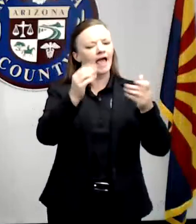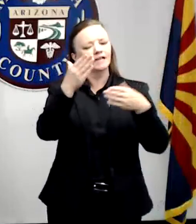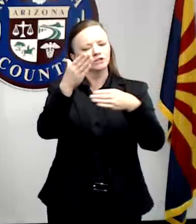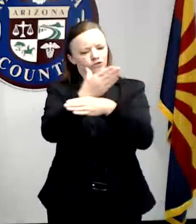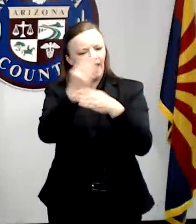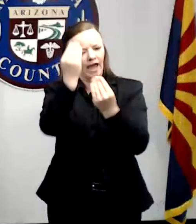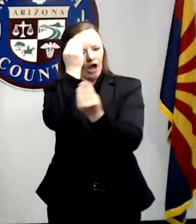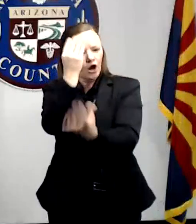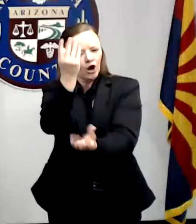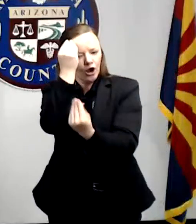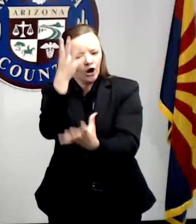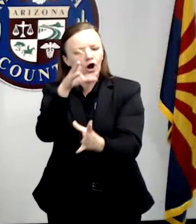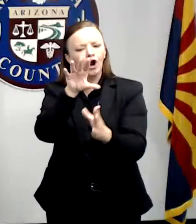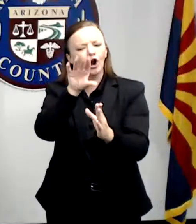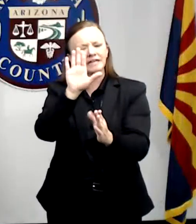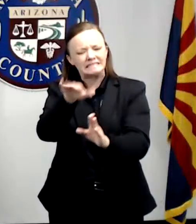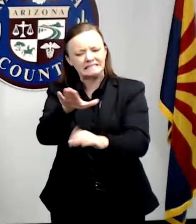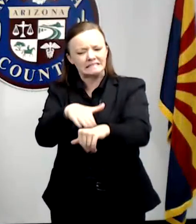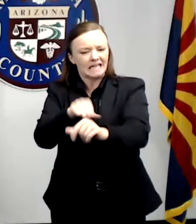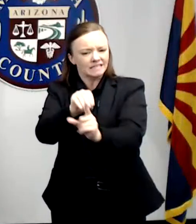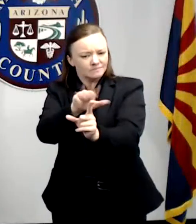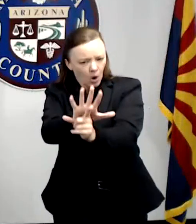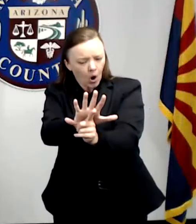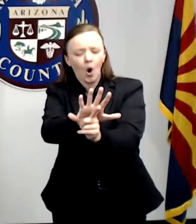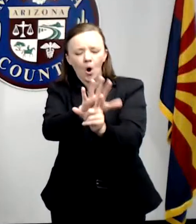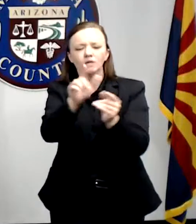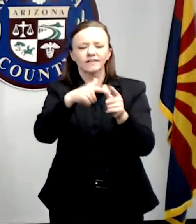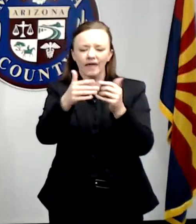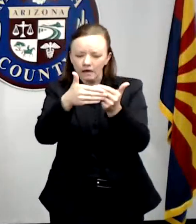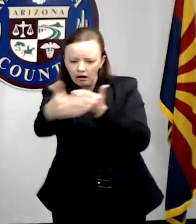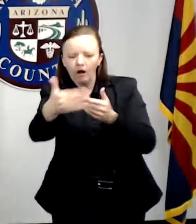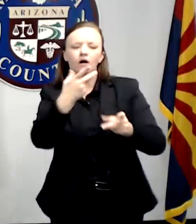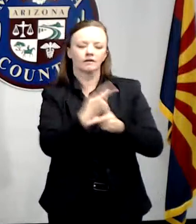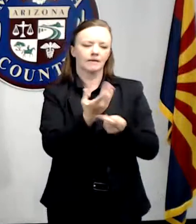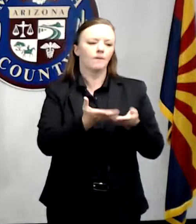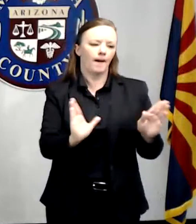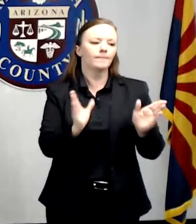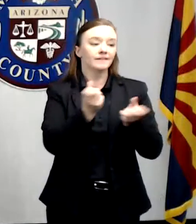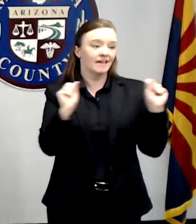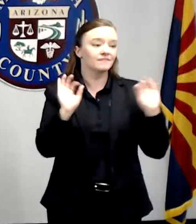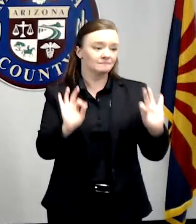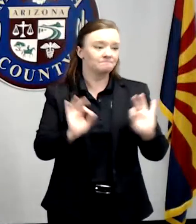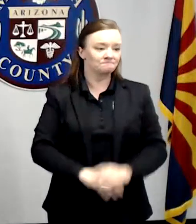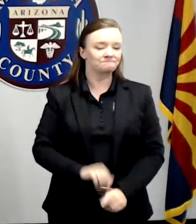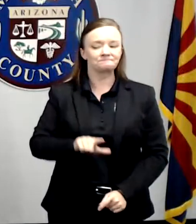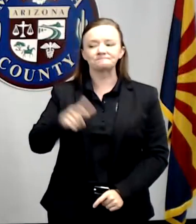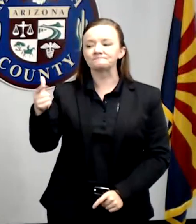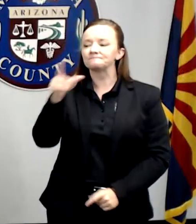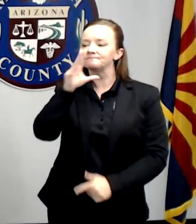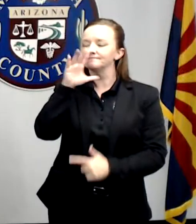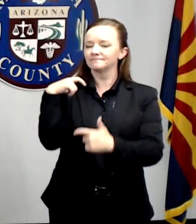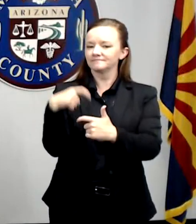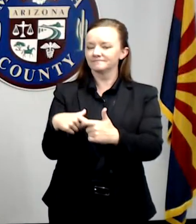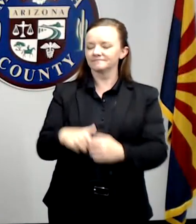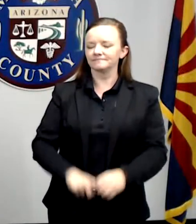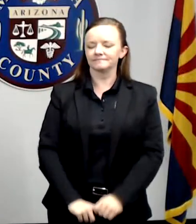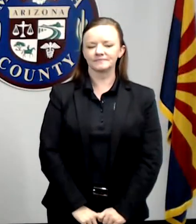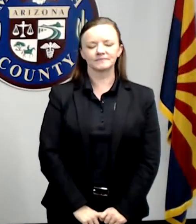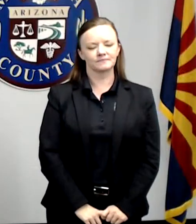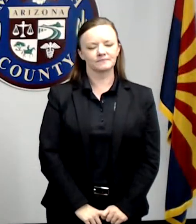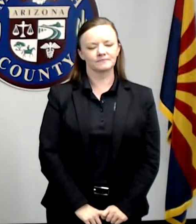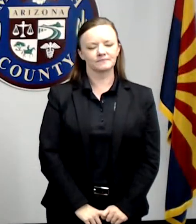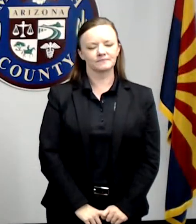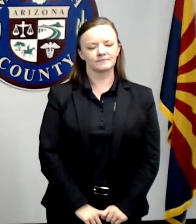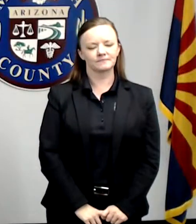keep to inform them of their exposure and to keep the public safe. La pregunta fue que sí, ¿cuál ha sido la respuesta